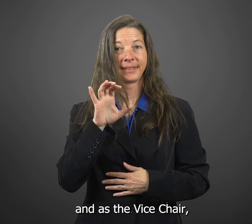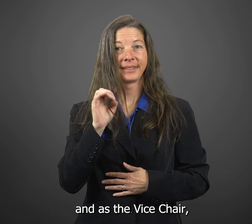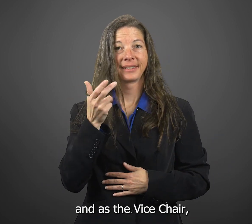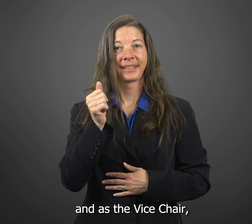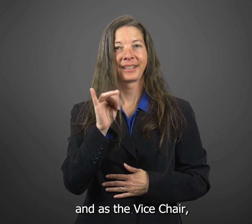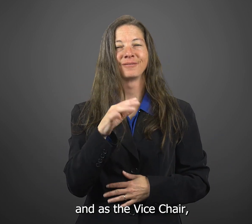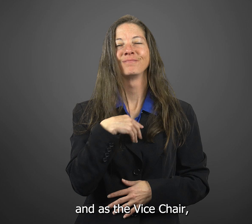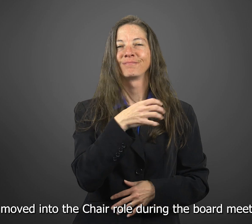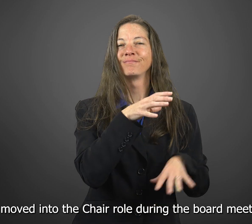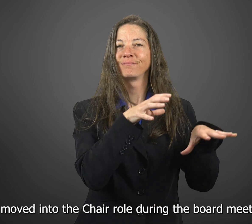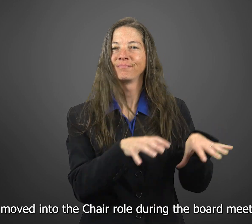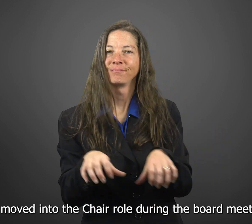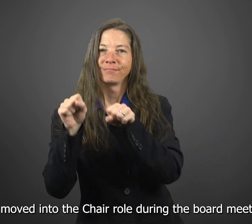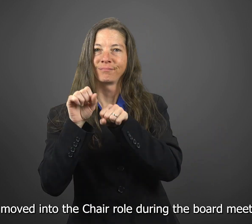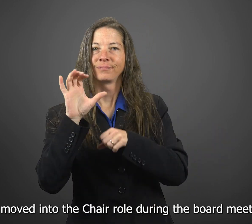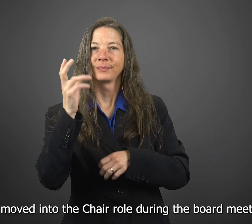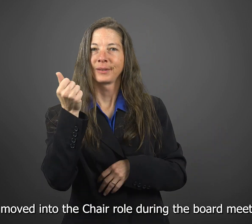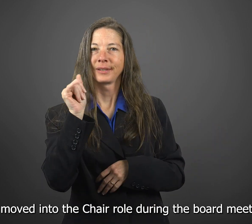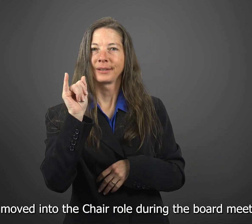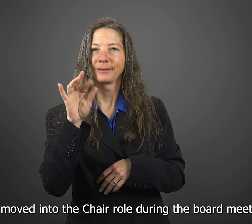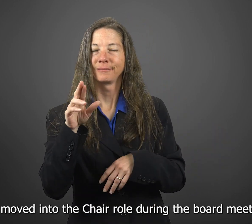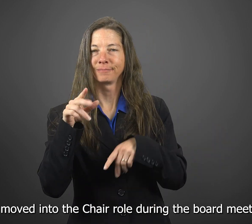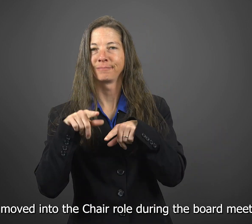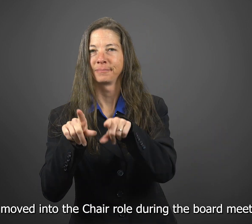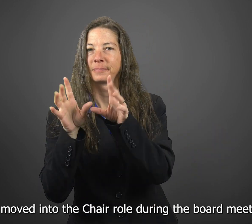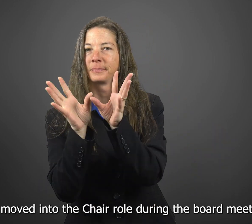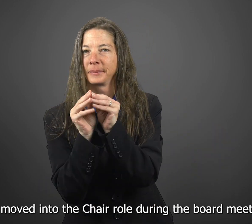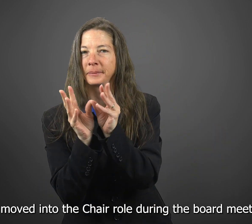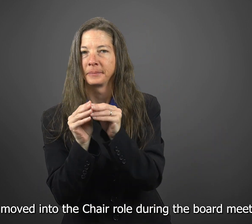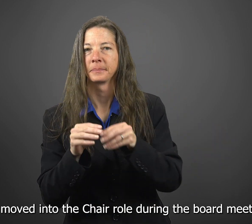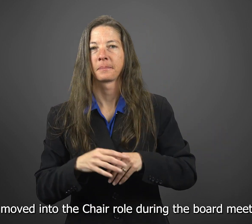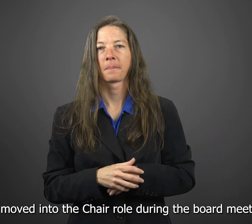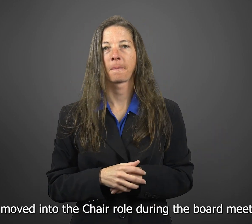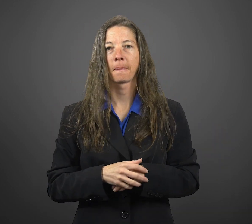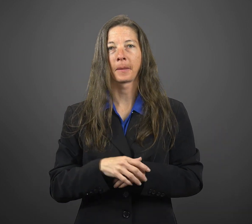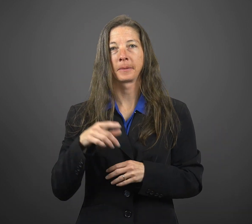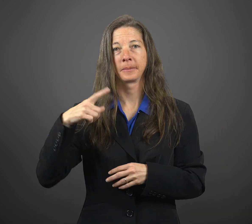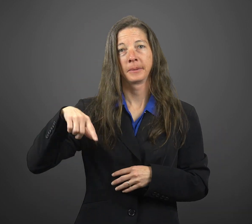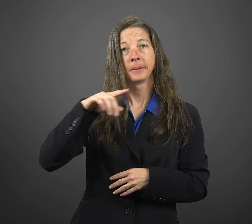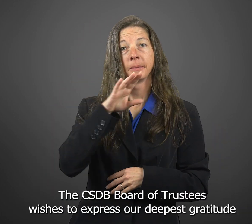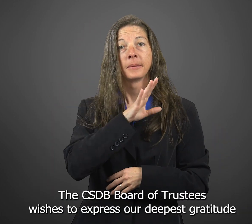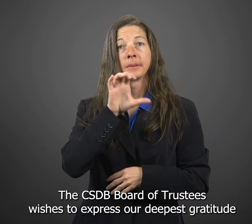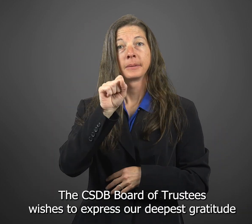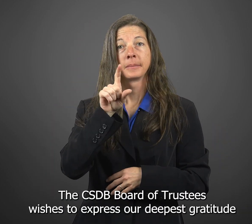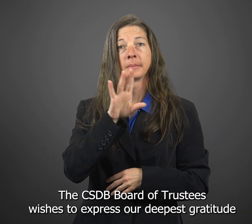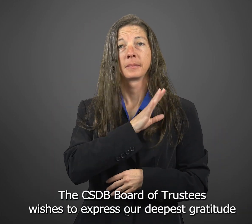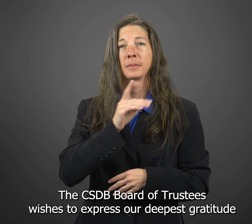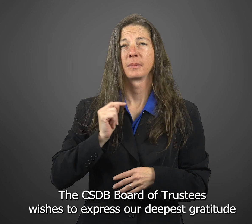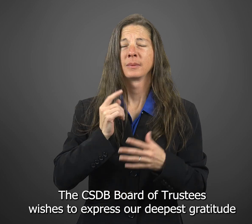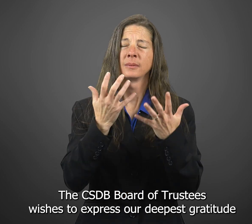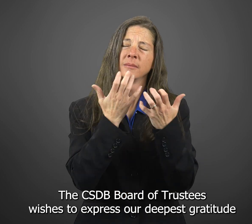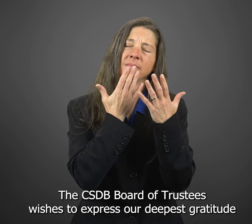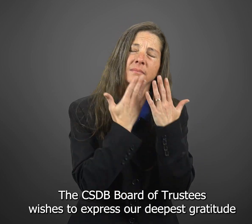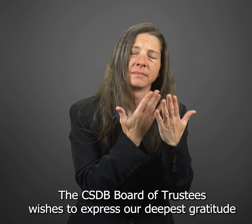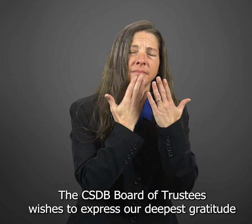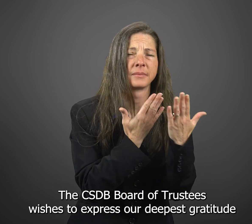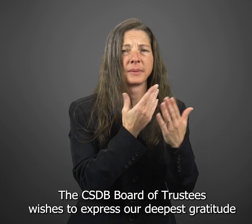Chair, I moved into the chair role during the board meeting. The CSDB Board of Trustees wishes to